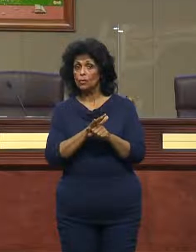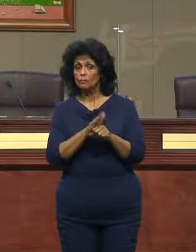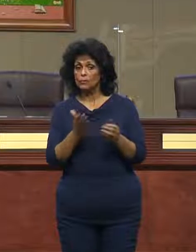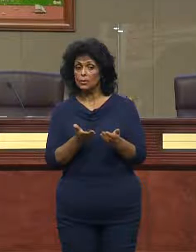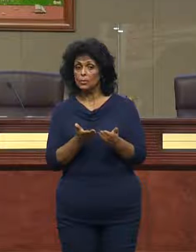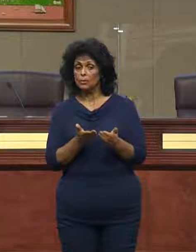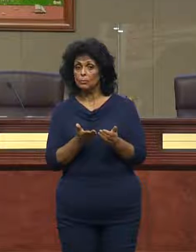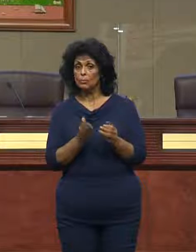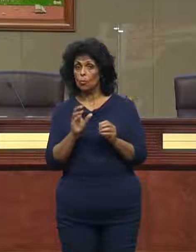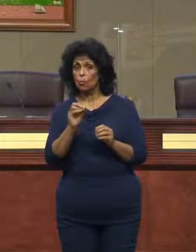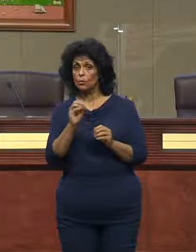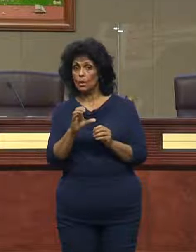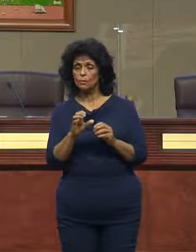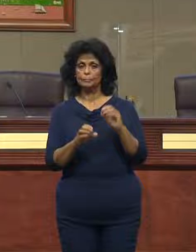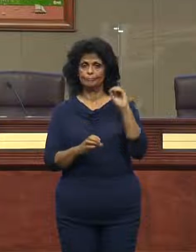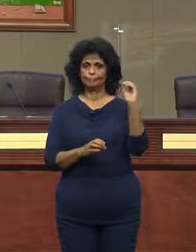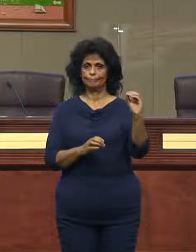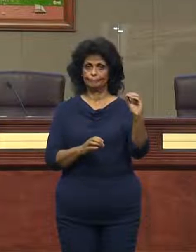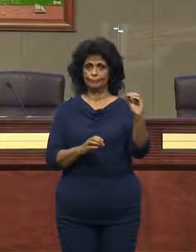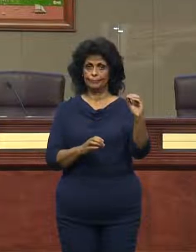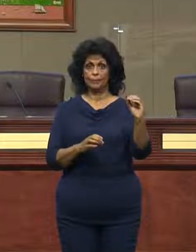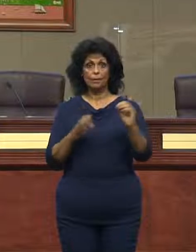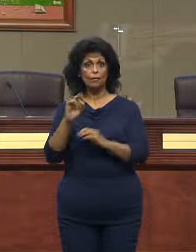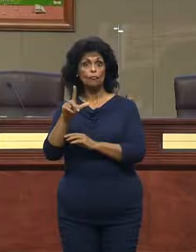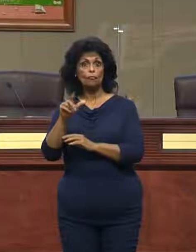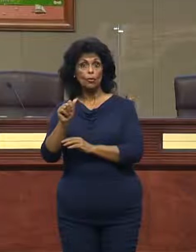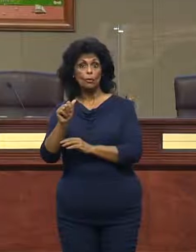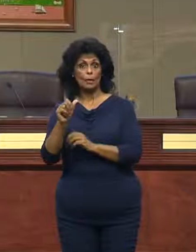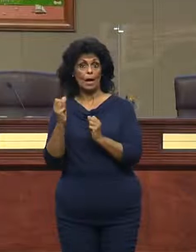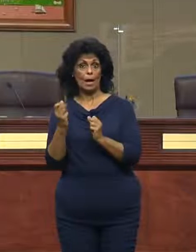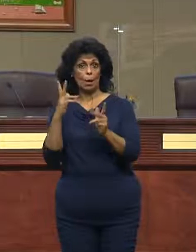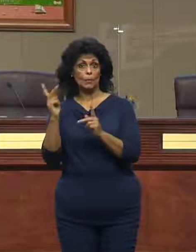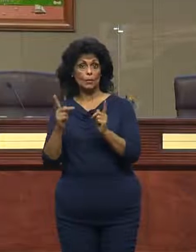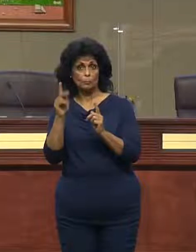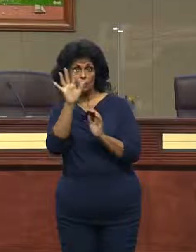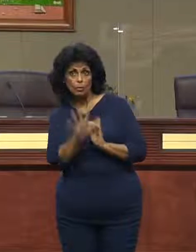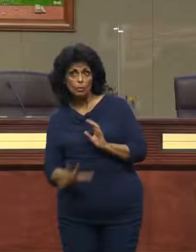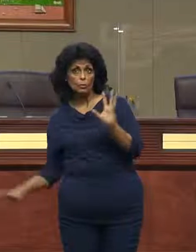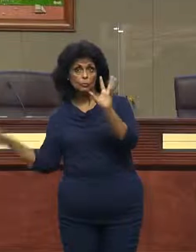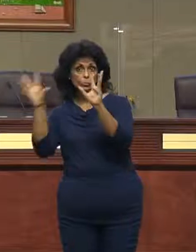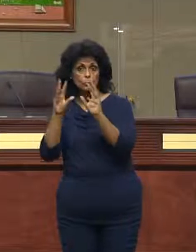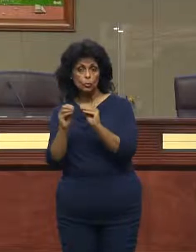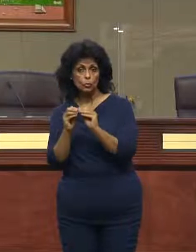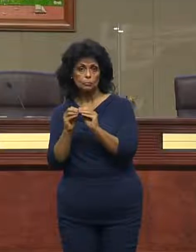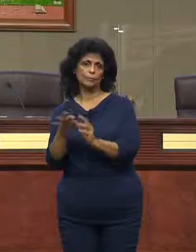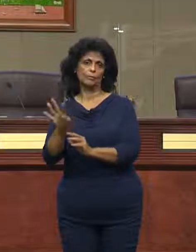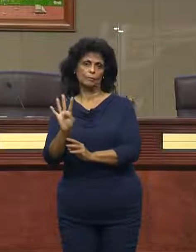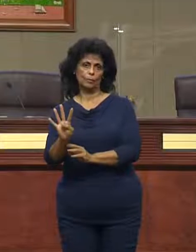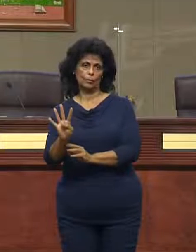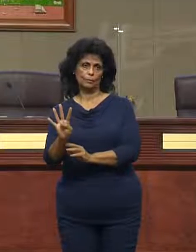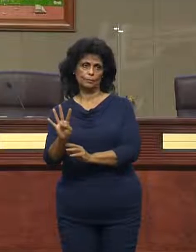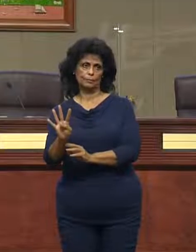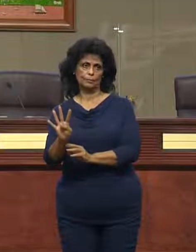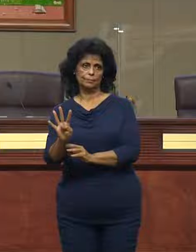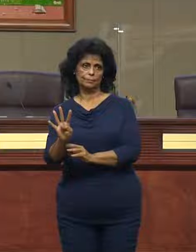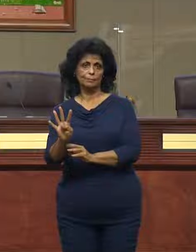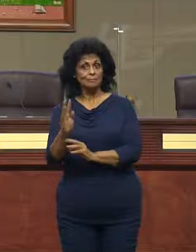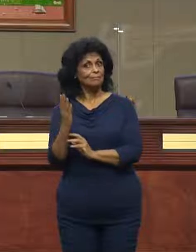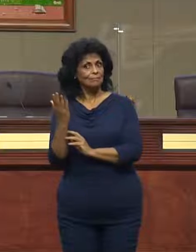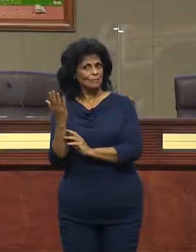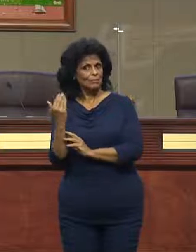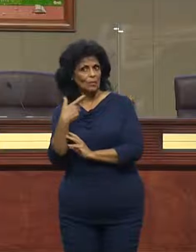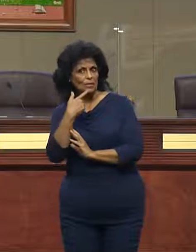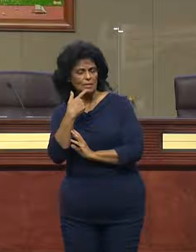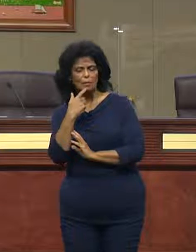Florida. At that time, I assured residents that we would keep them fully informed on what we were doing to keep them